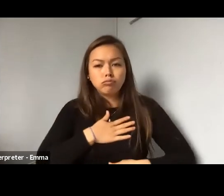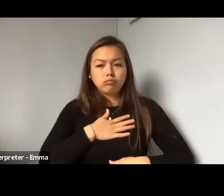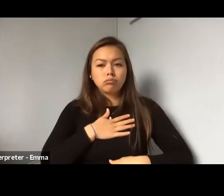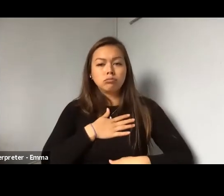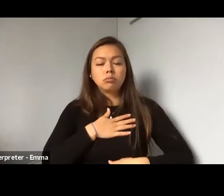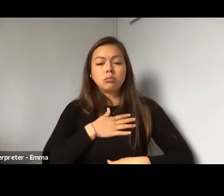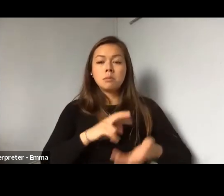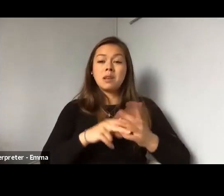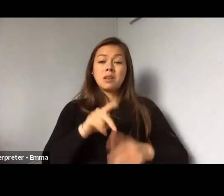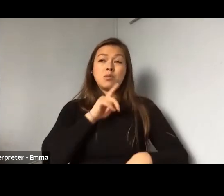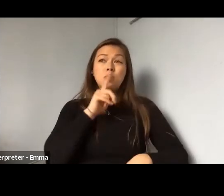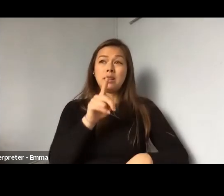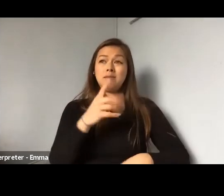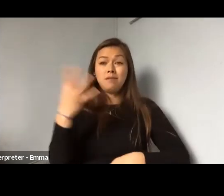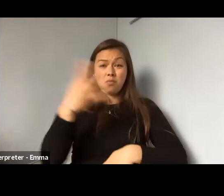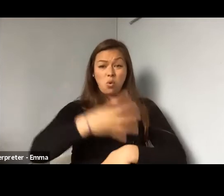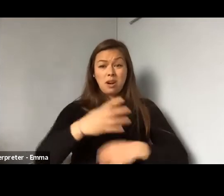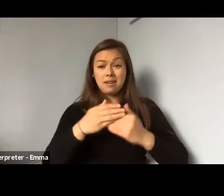of